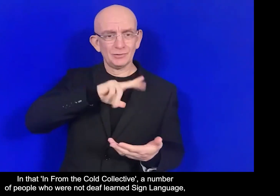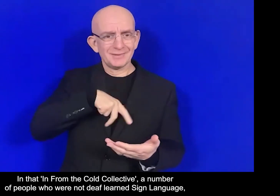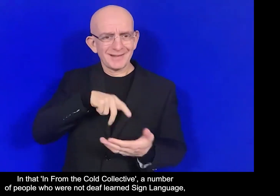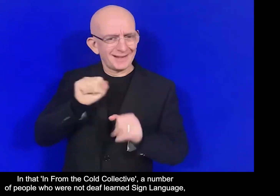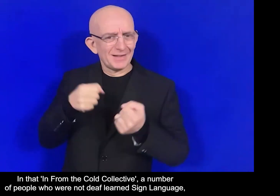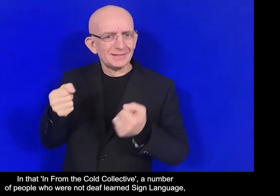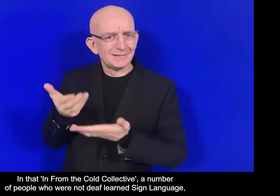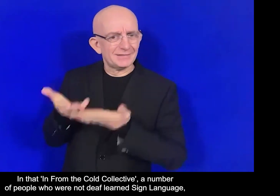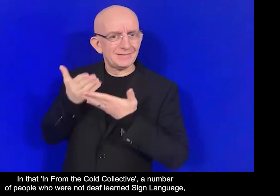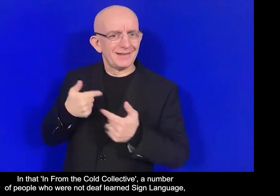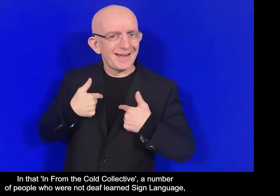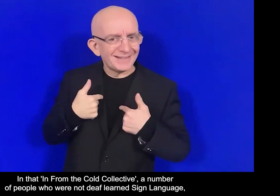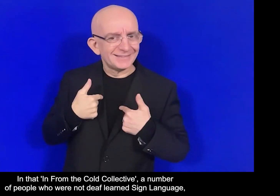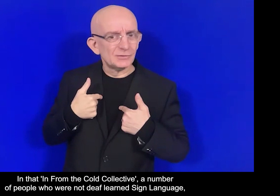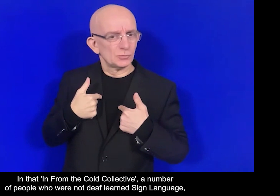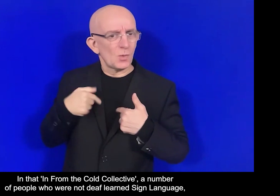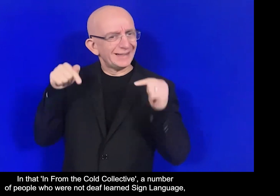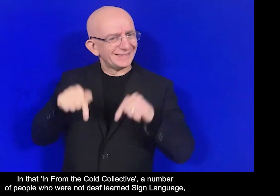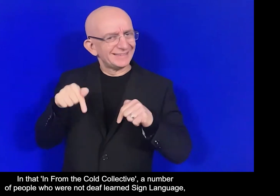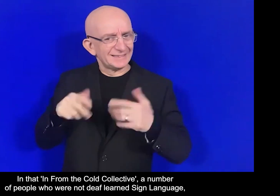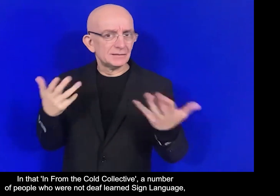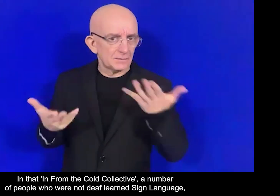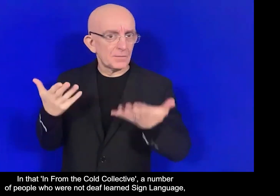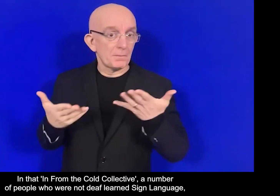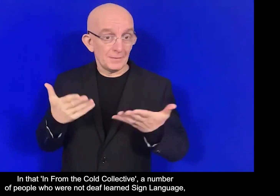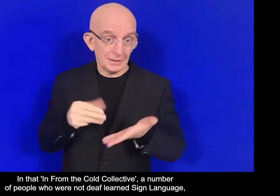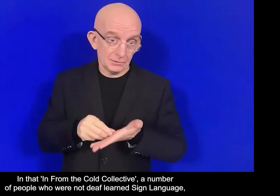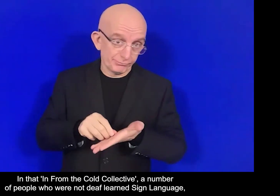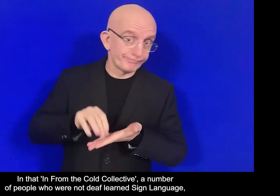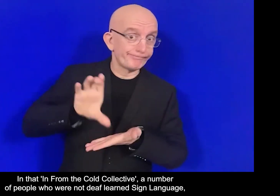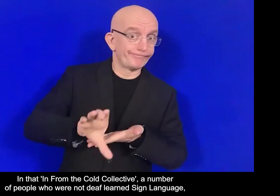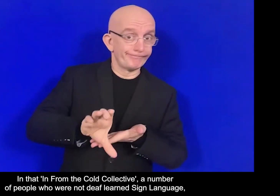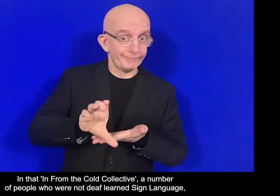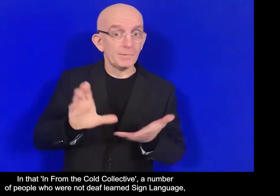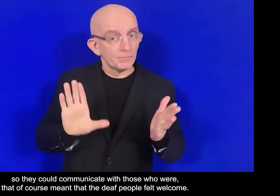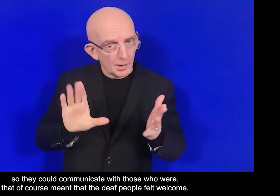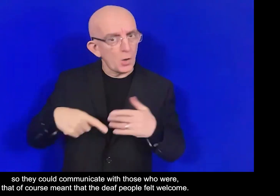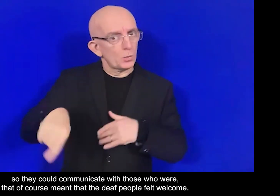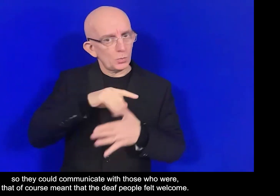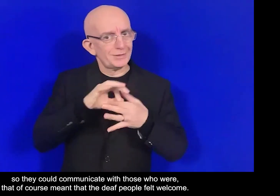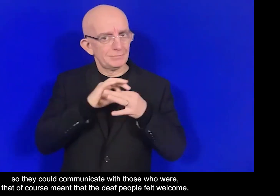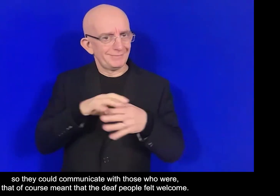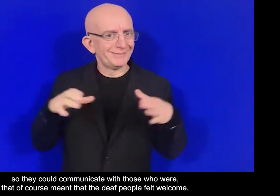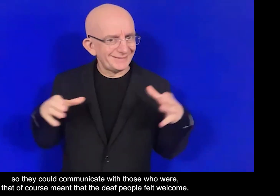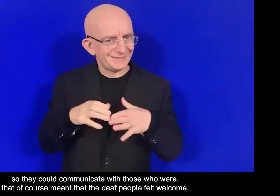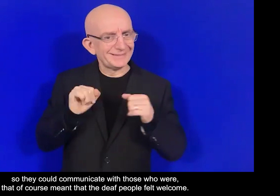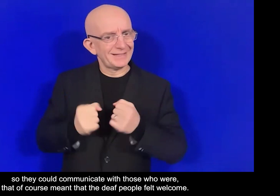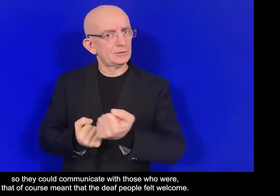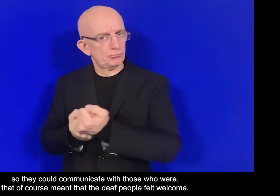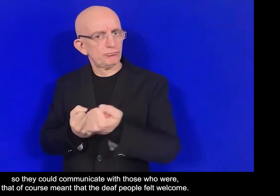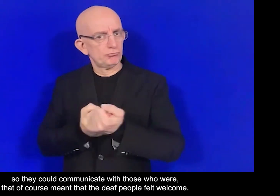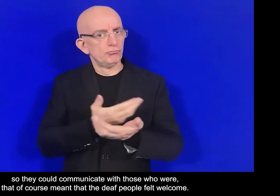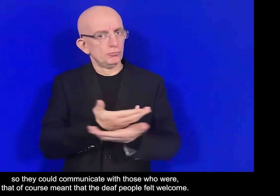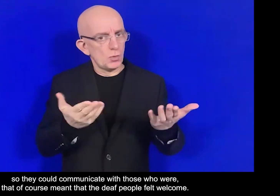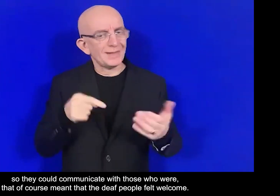in that, in from the Cole Collective, a number of people who were not deaf learned sign language so they could communicate with those who were.